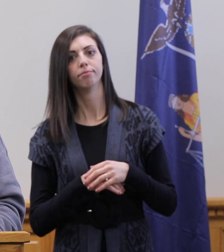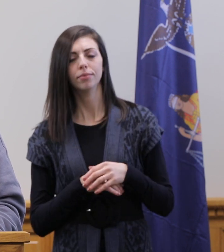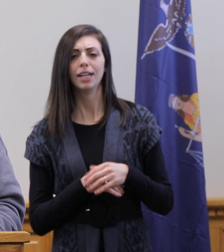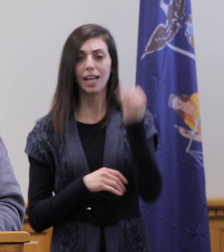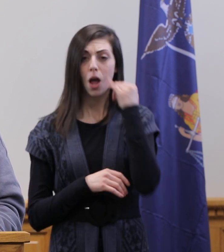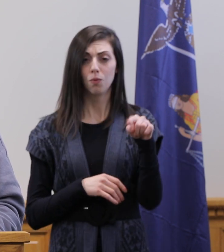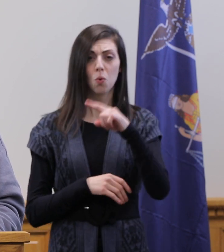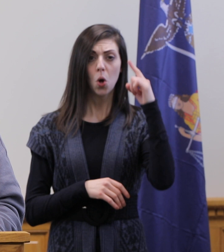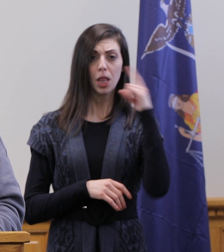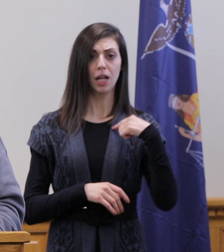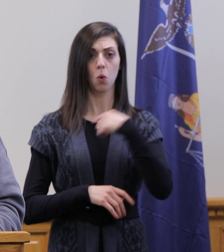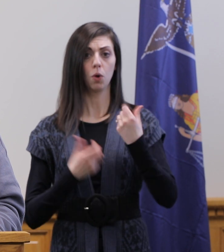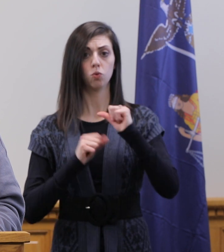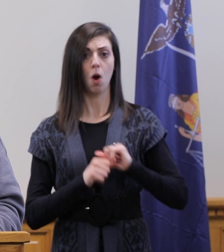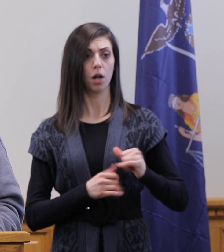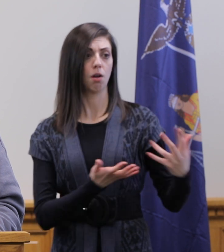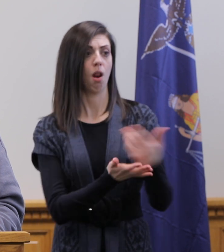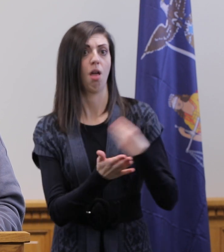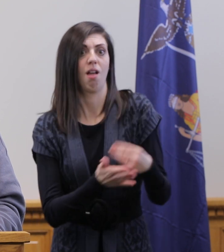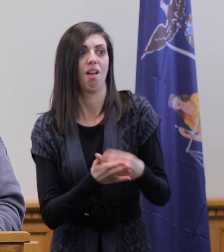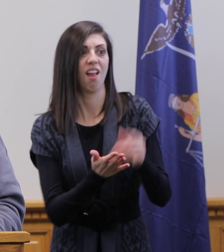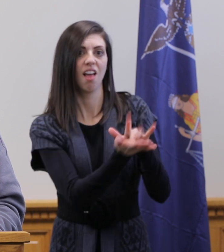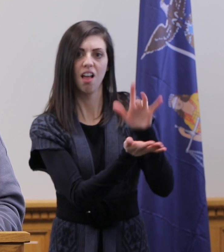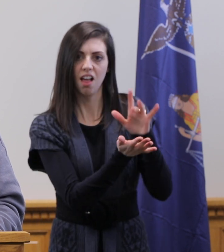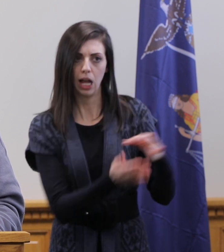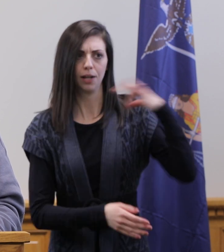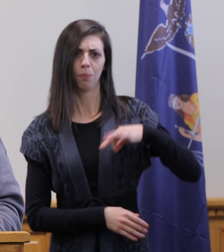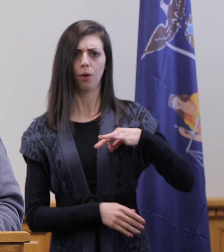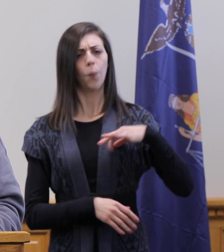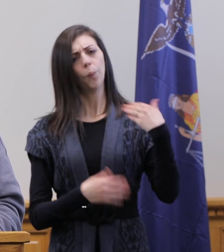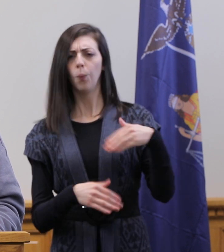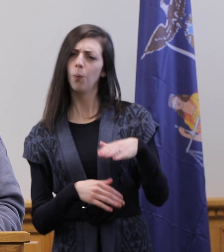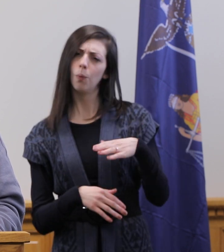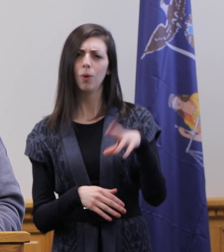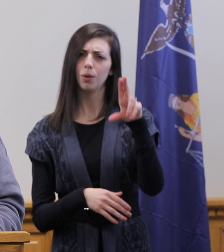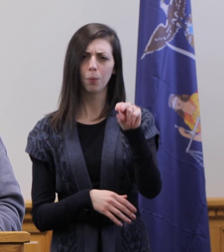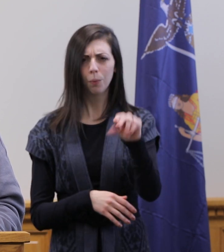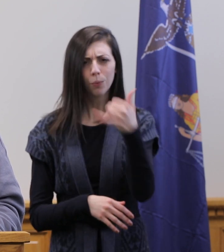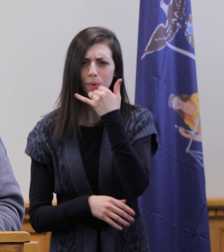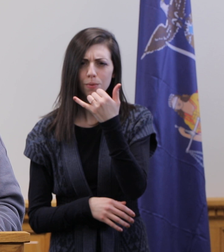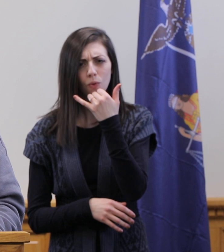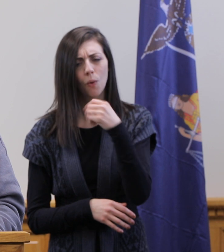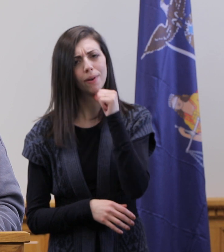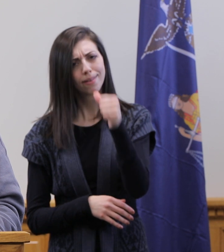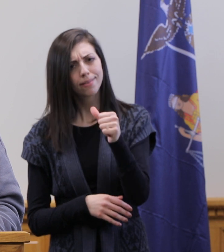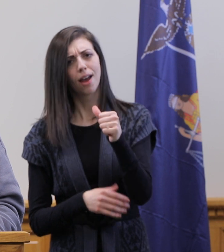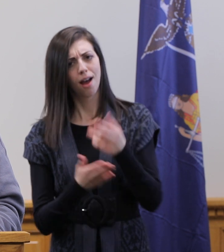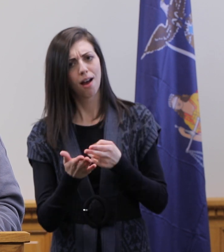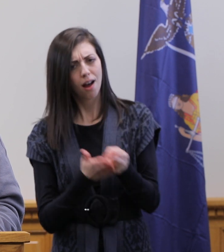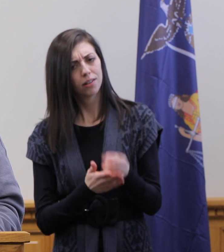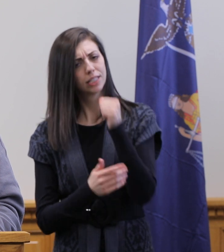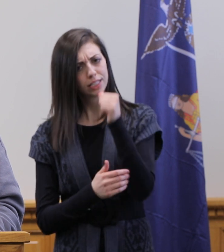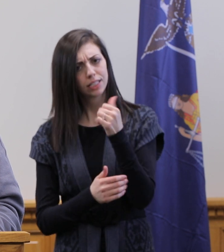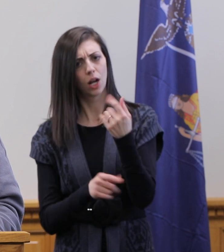from the public's misfortune by charging an administrative fee for the vaccine is shameful and disingenuous. And now Diane